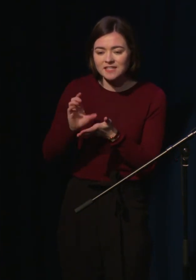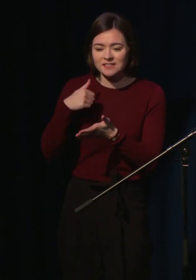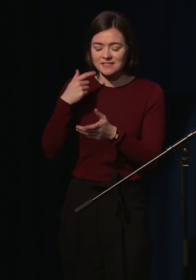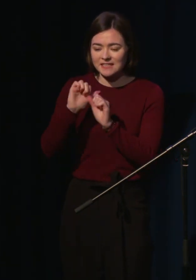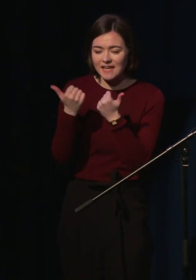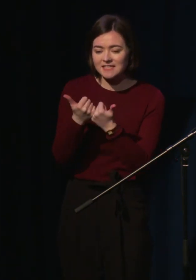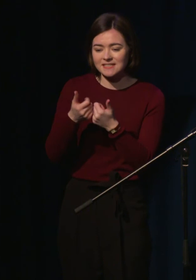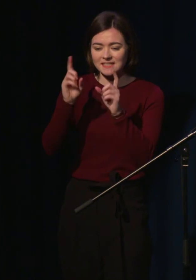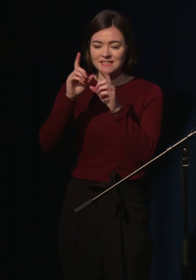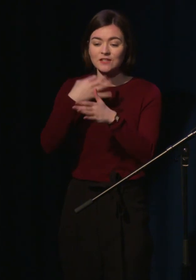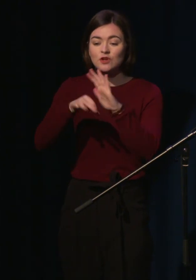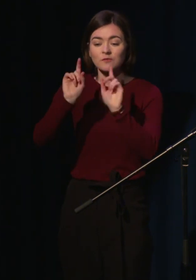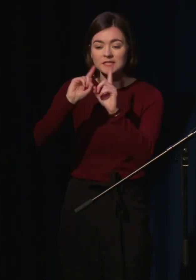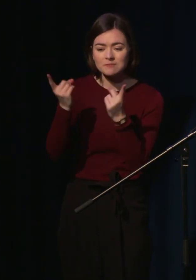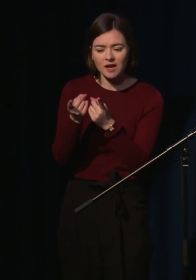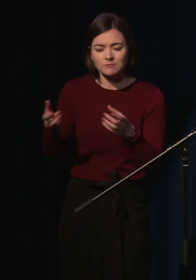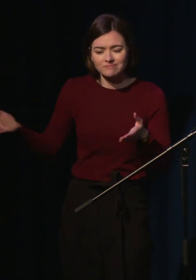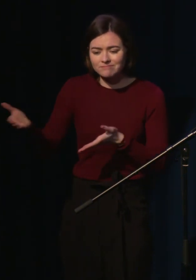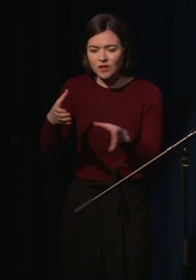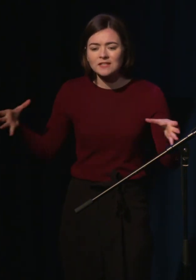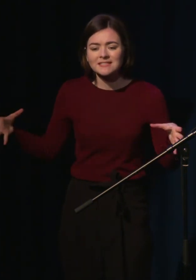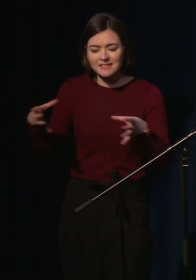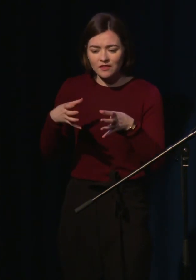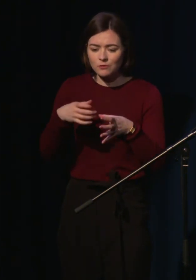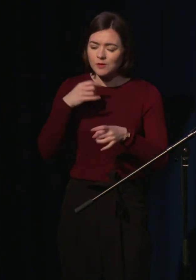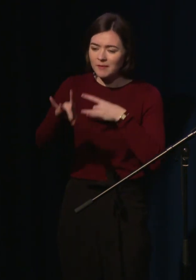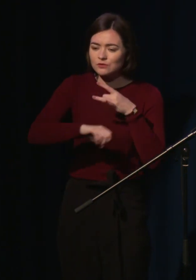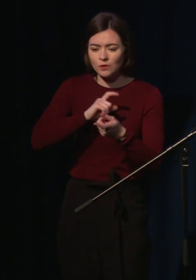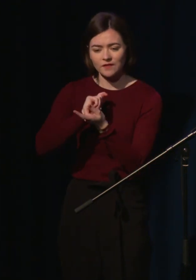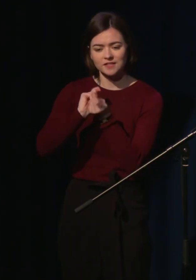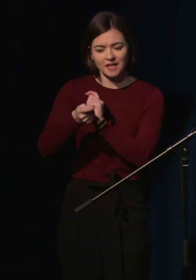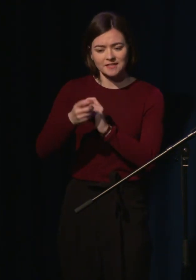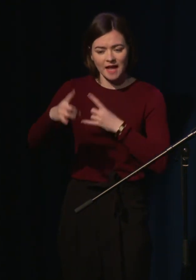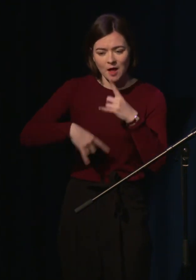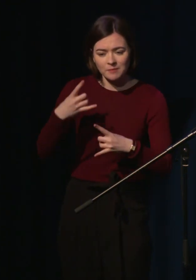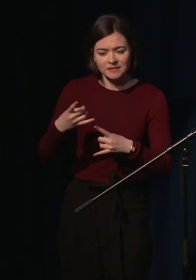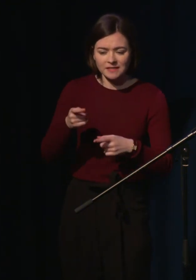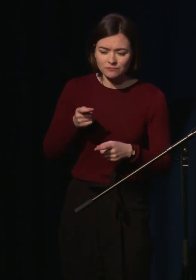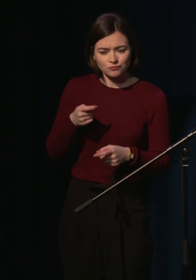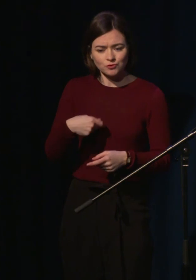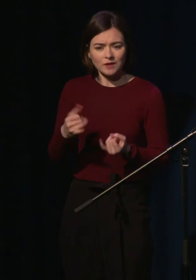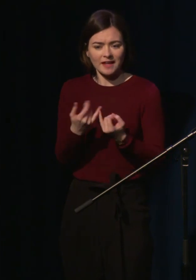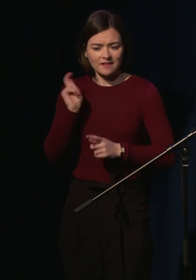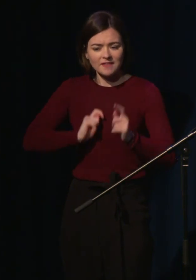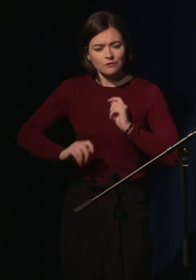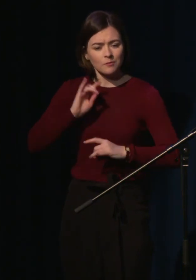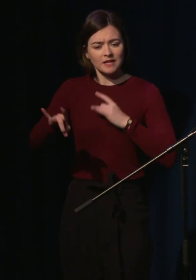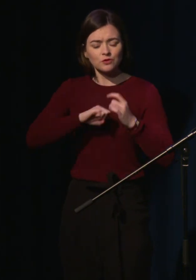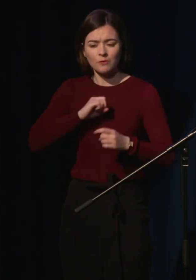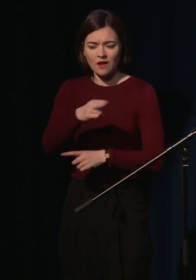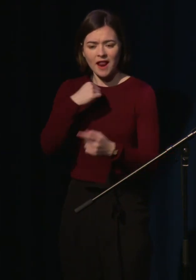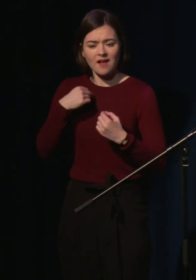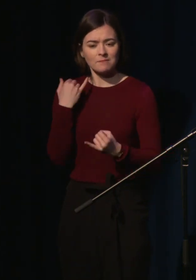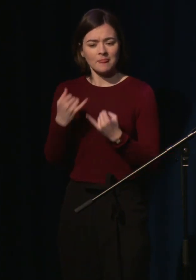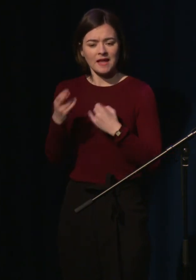and government departments, we will undertake to make change happen. In true theatrical form, we will play the role in which we have been